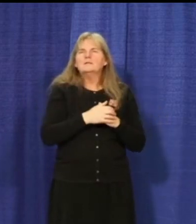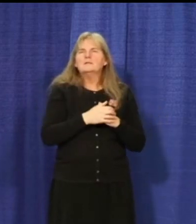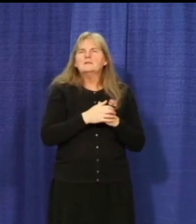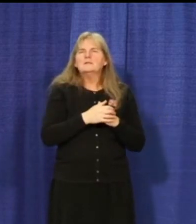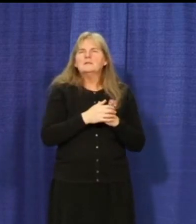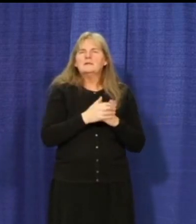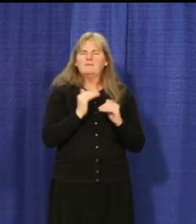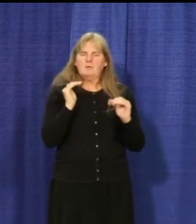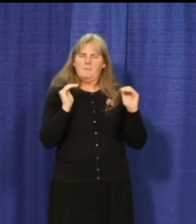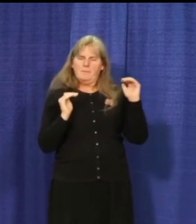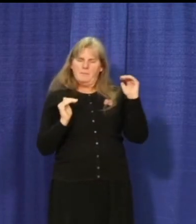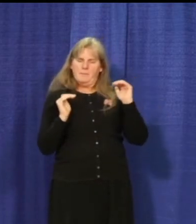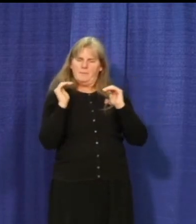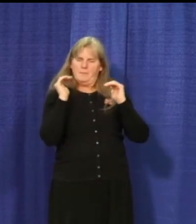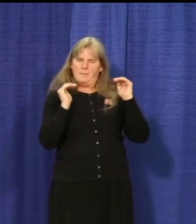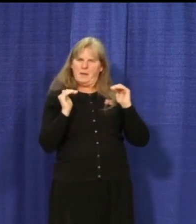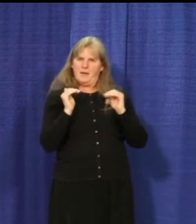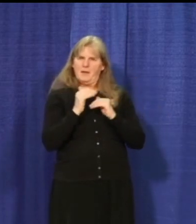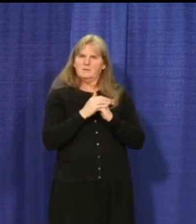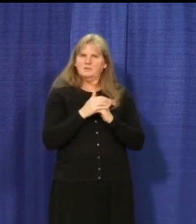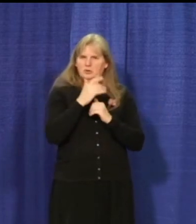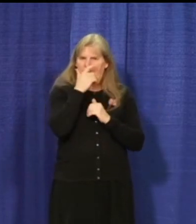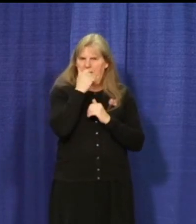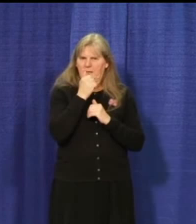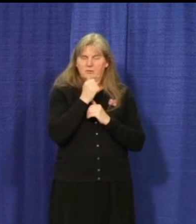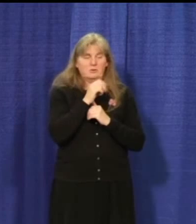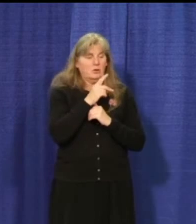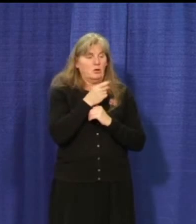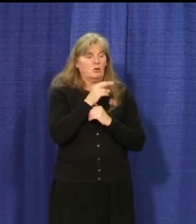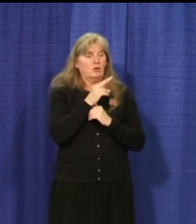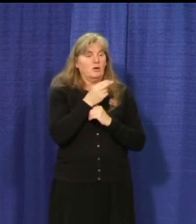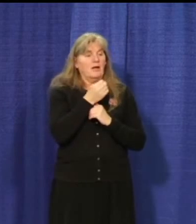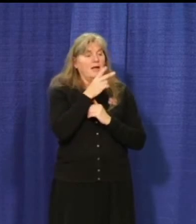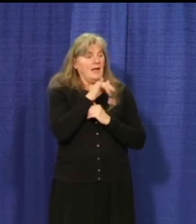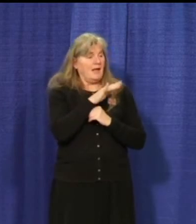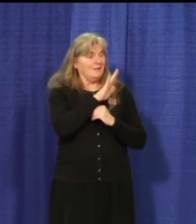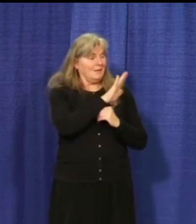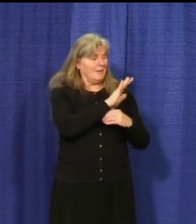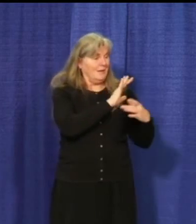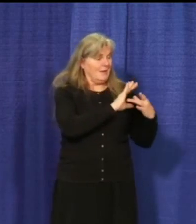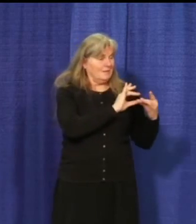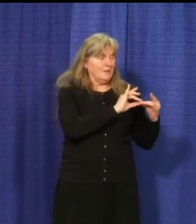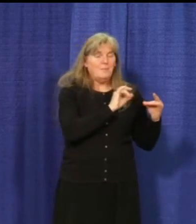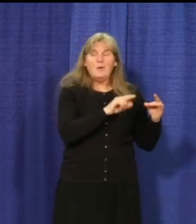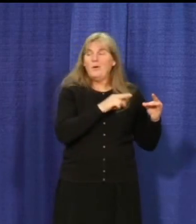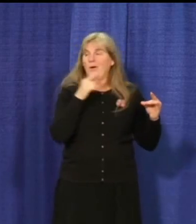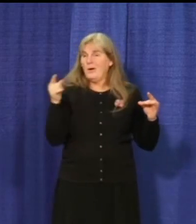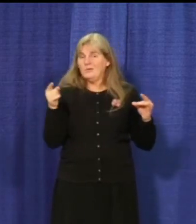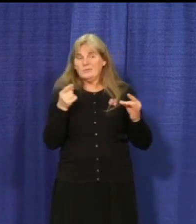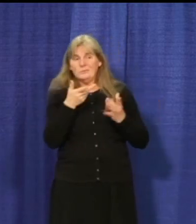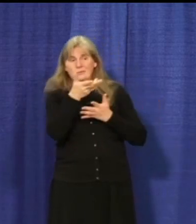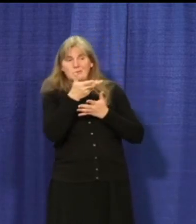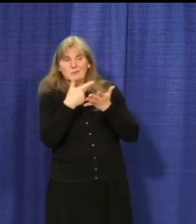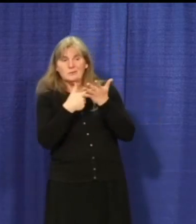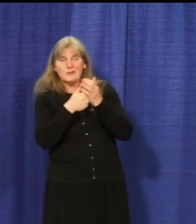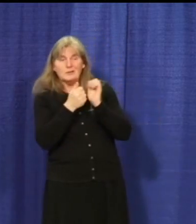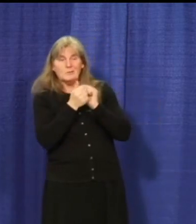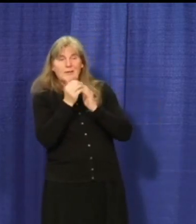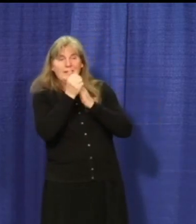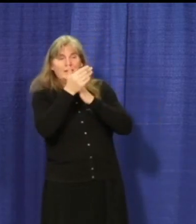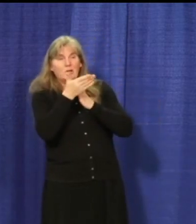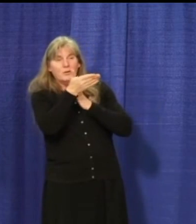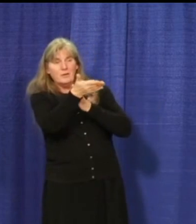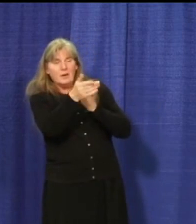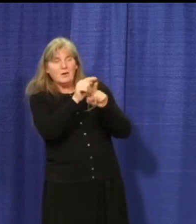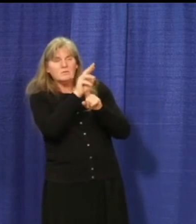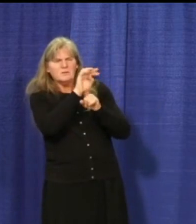it was really good to hear both what Dr. Hanley was just saying from his conversations, but also in our conversations in leadership in Watson Lake. Not necessarily a wake-up